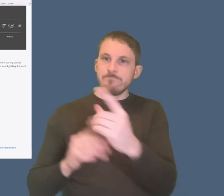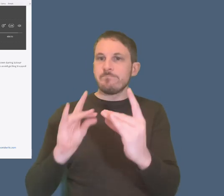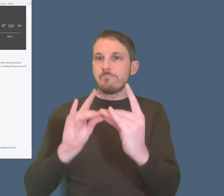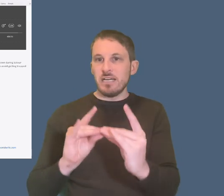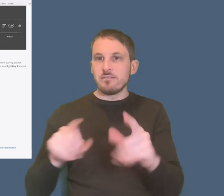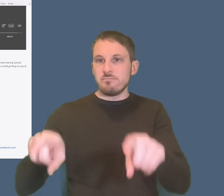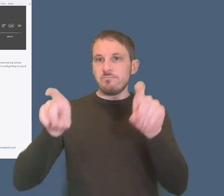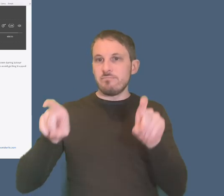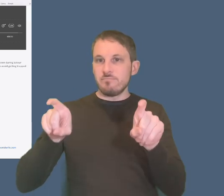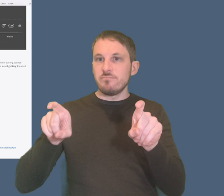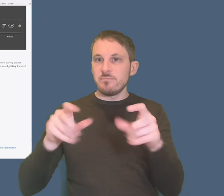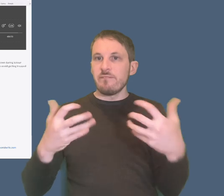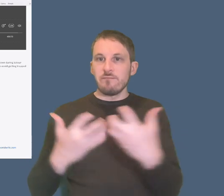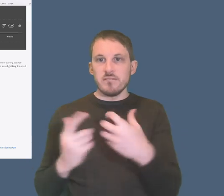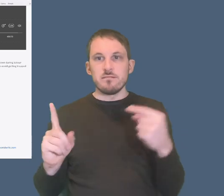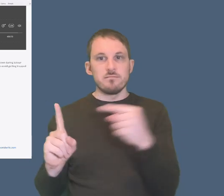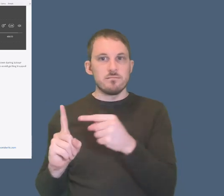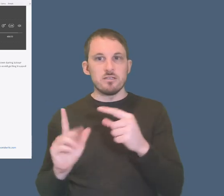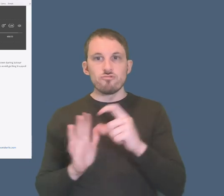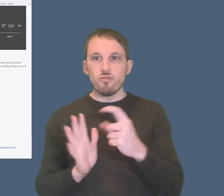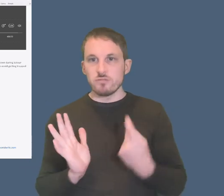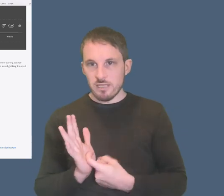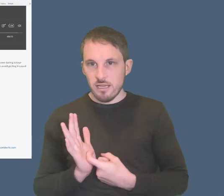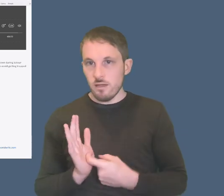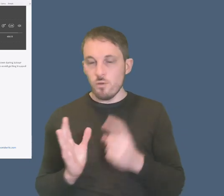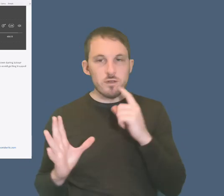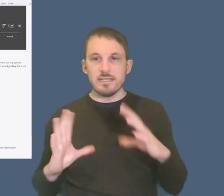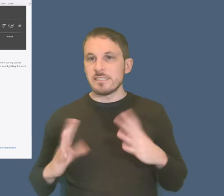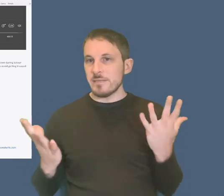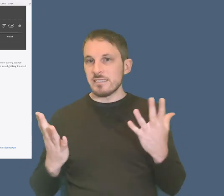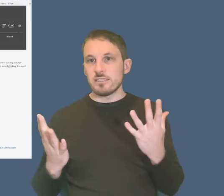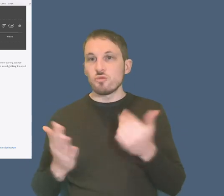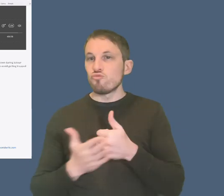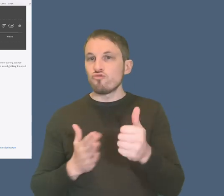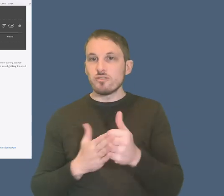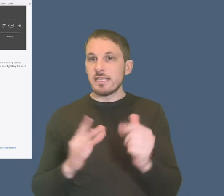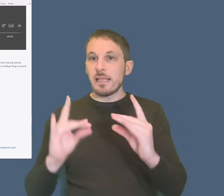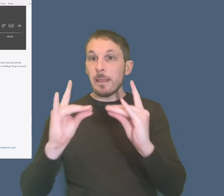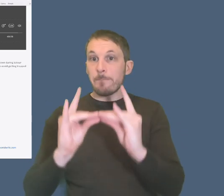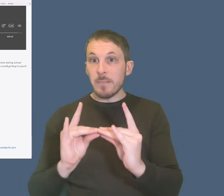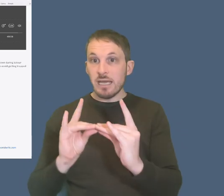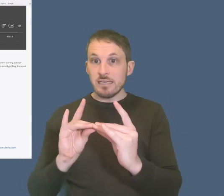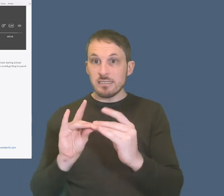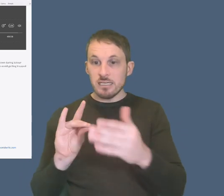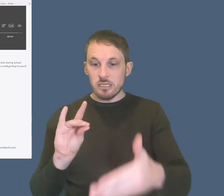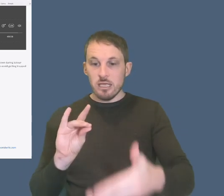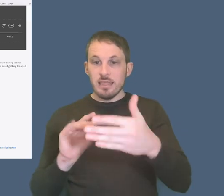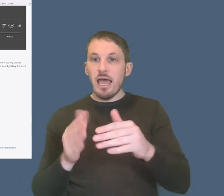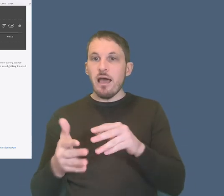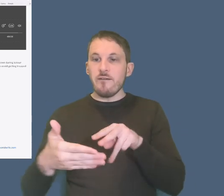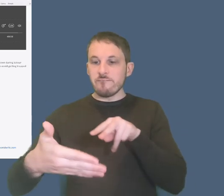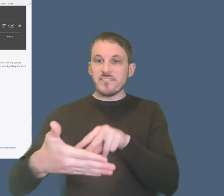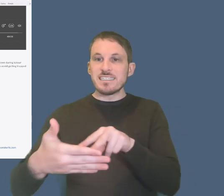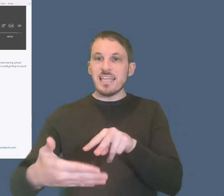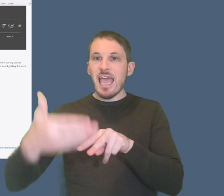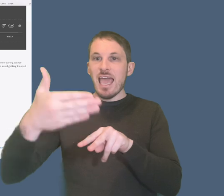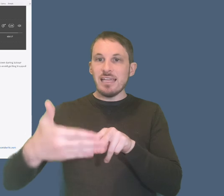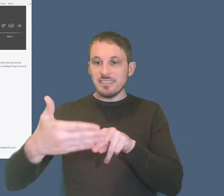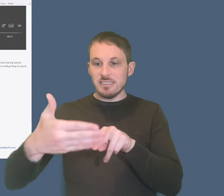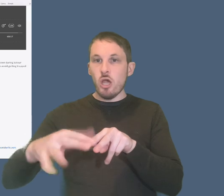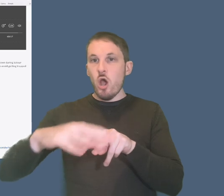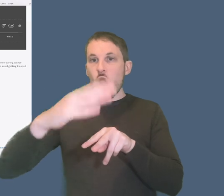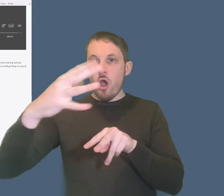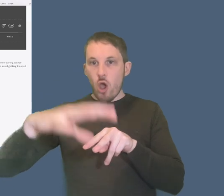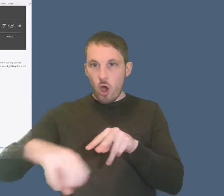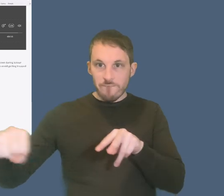means that you're lying on the bed. Usually the end of the bed is removed from under you, and your legs will be